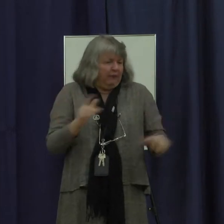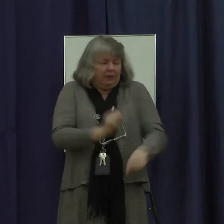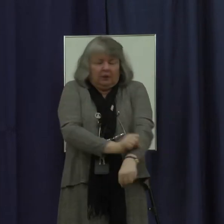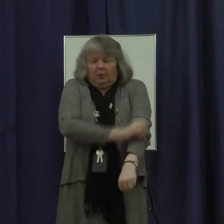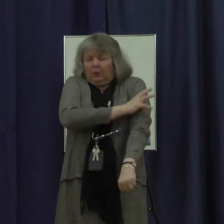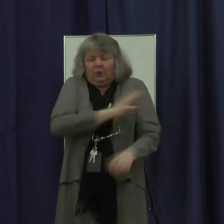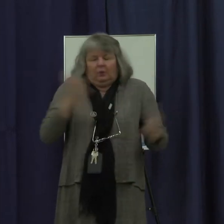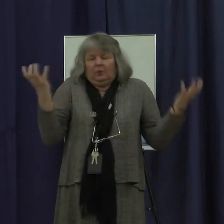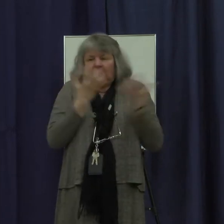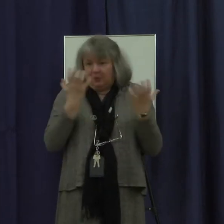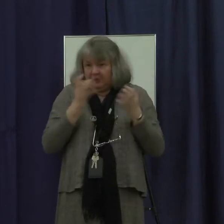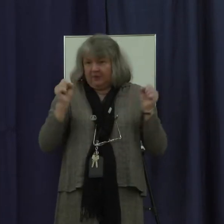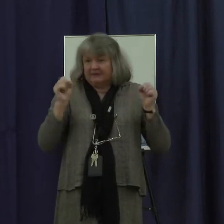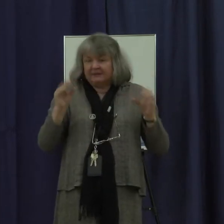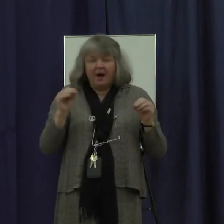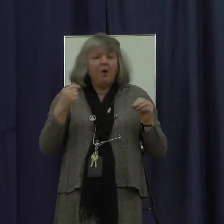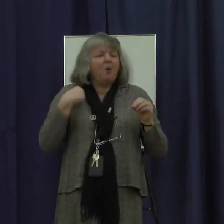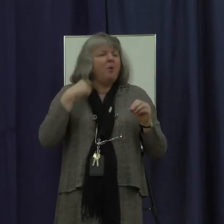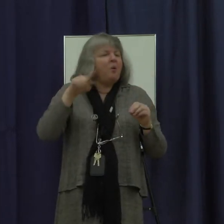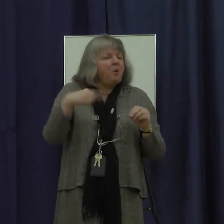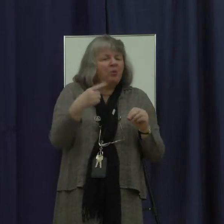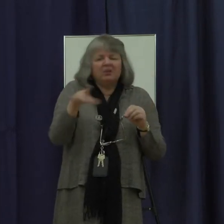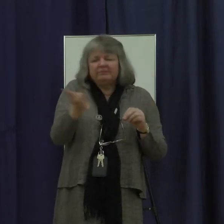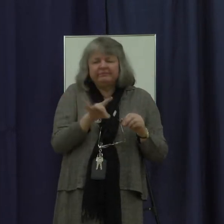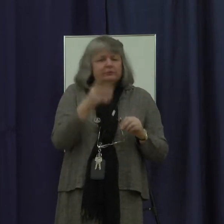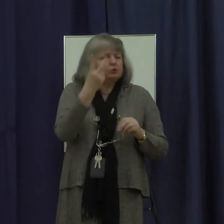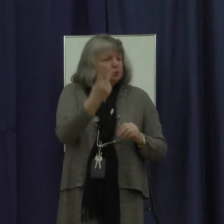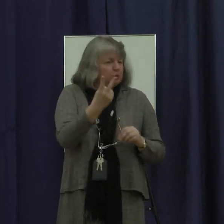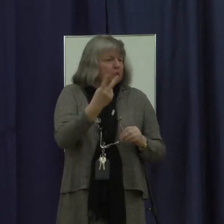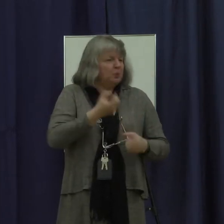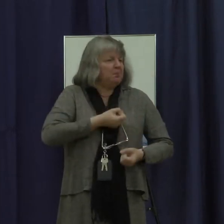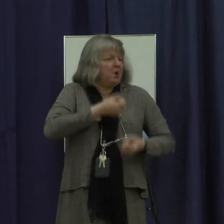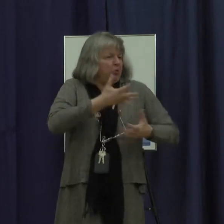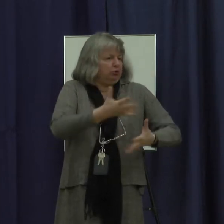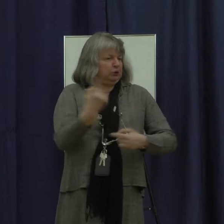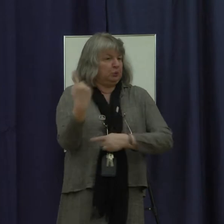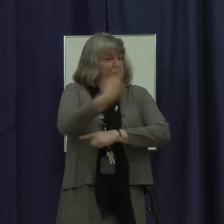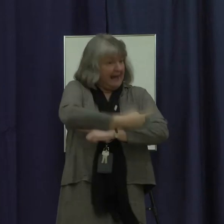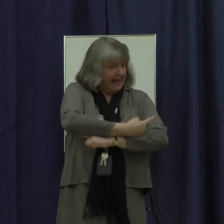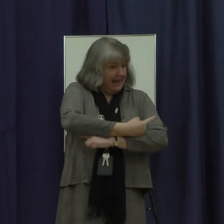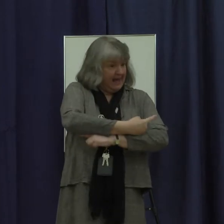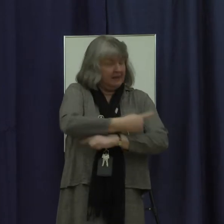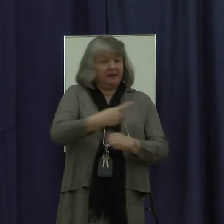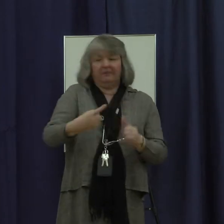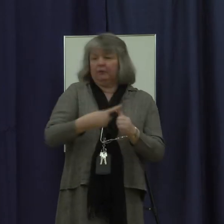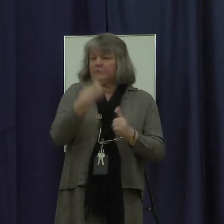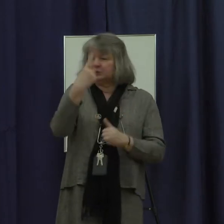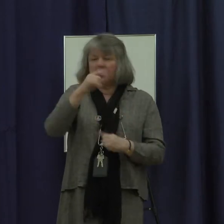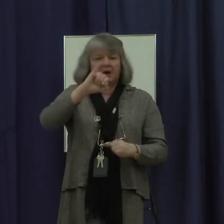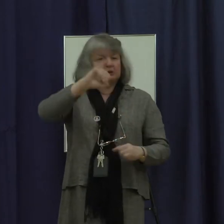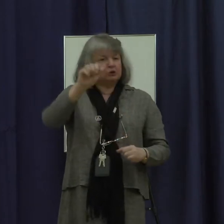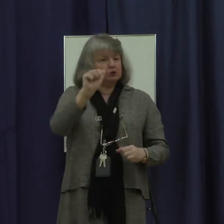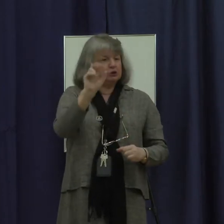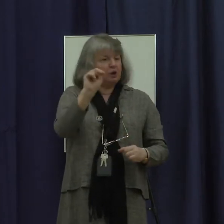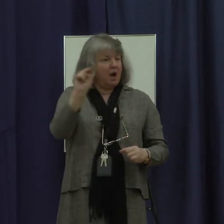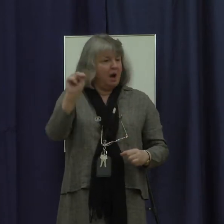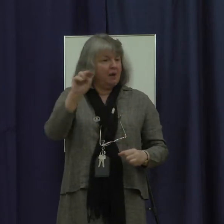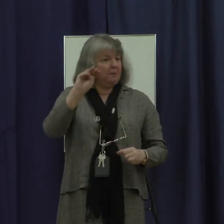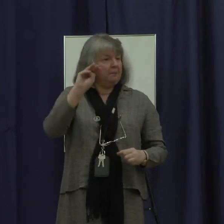poetry. Really, it gives you goosebumps. So now we have picked two students today to express some poetry. One